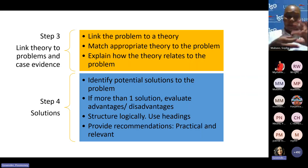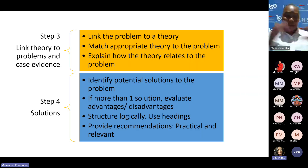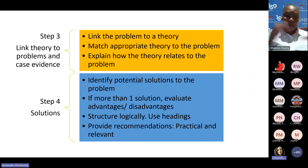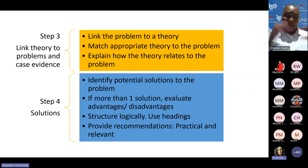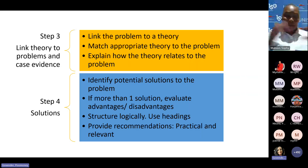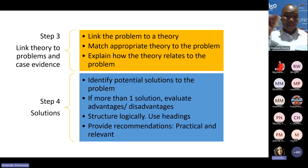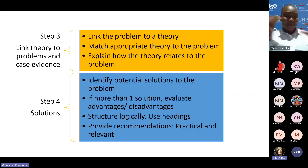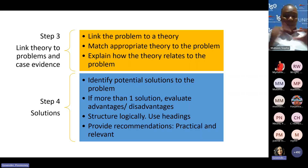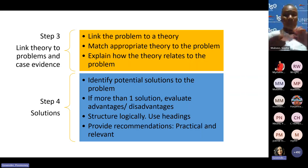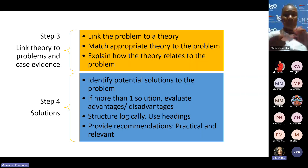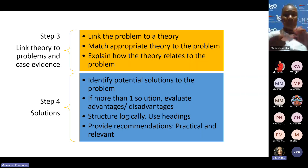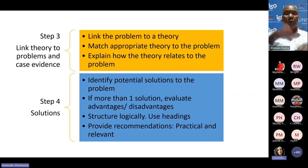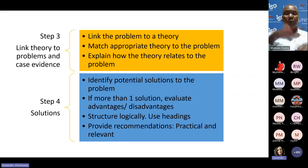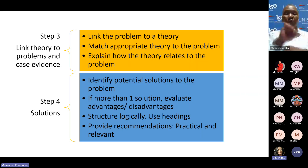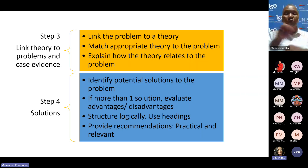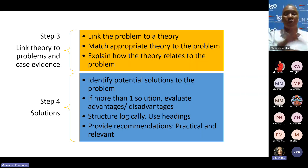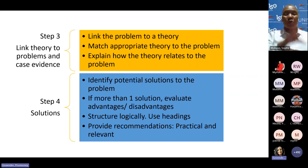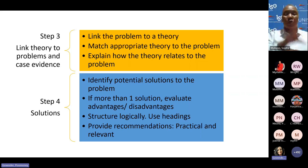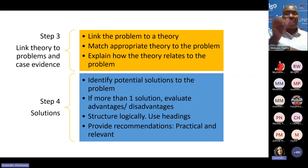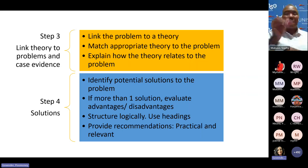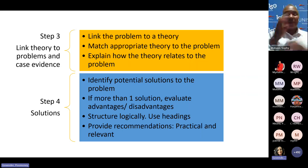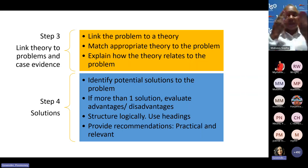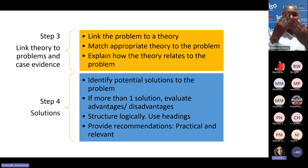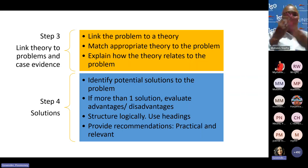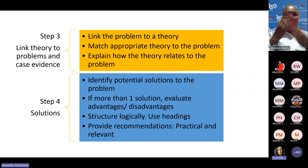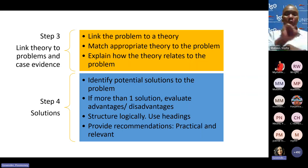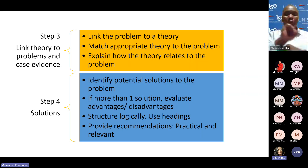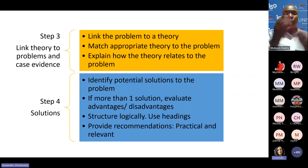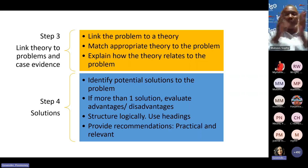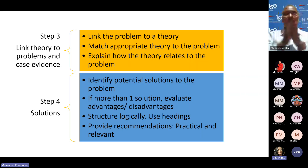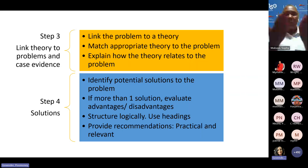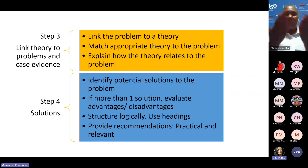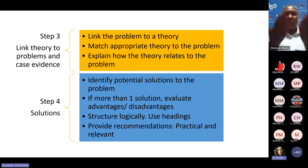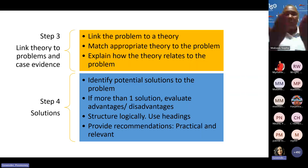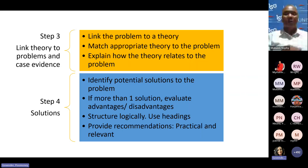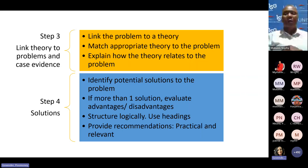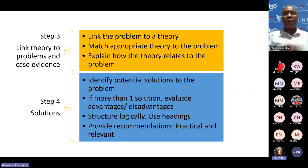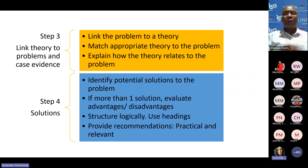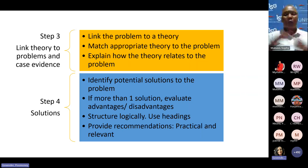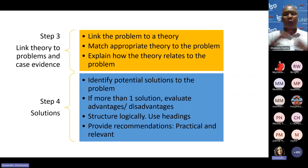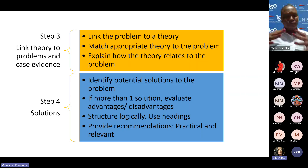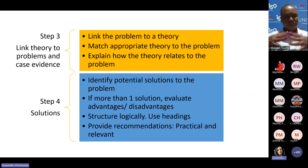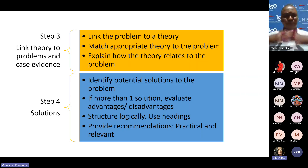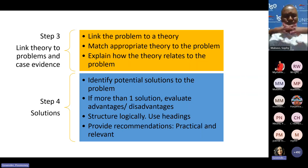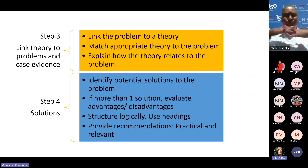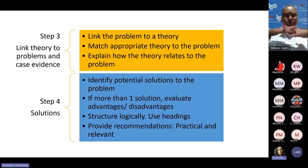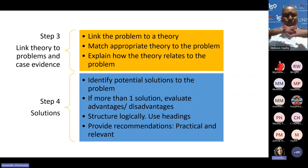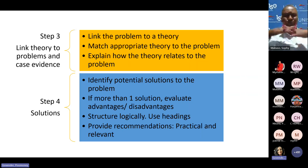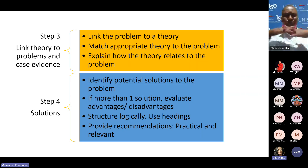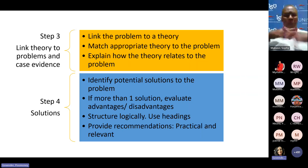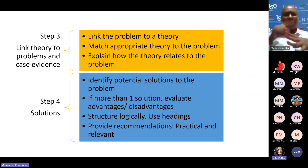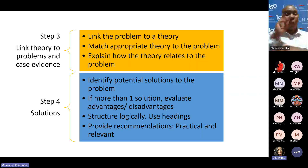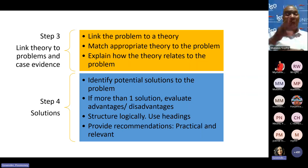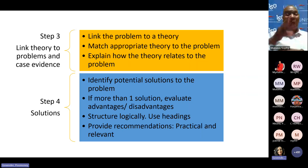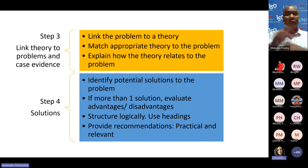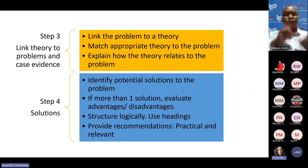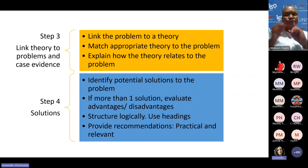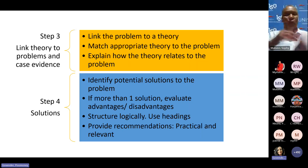case study to the theory in your study material. And you'll match the appropriate theory. When I talk about theory, I'm not talking